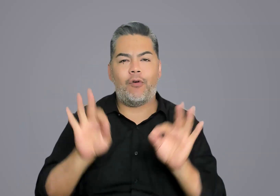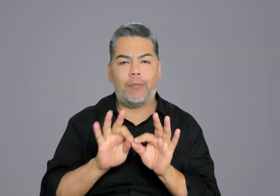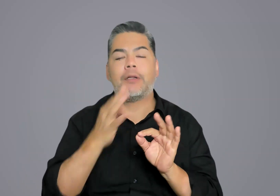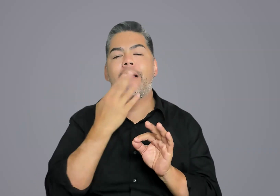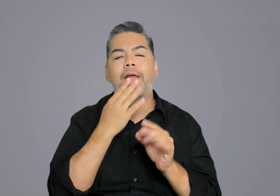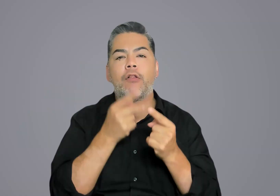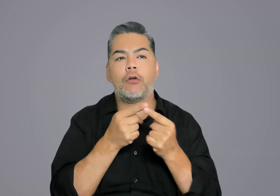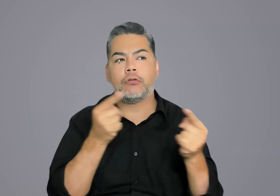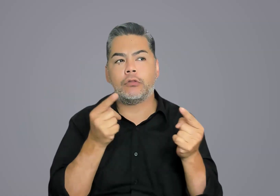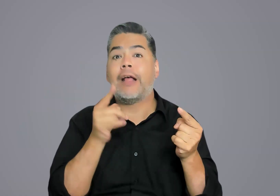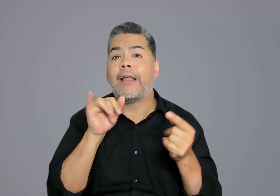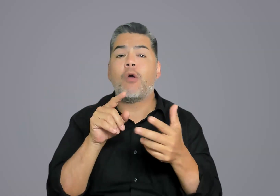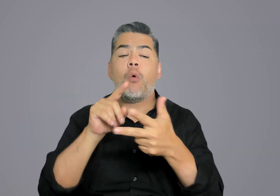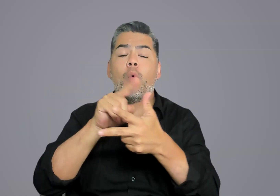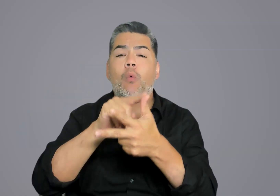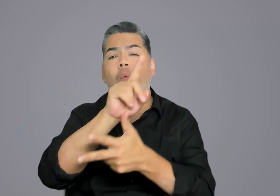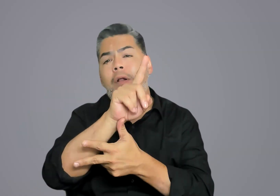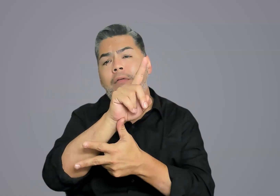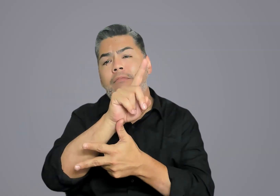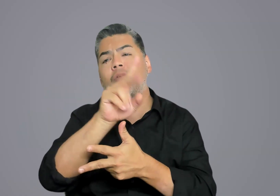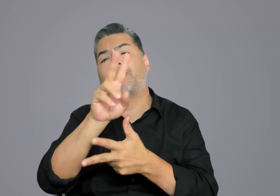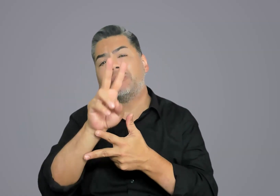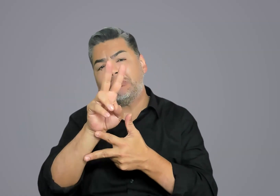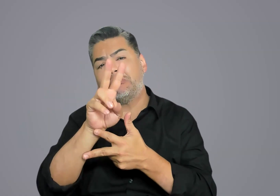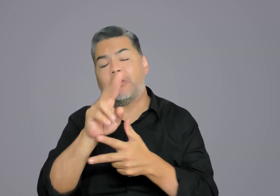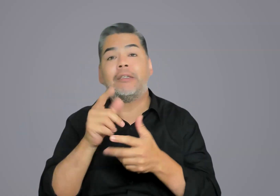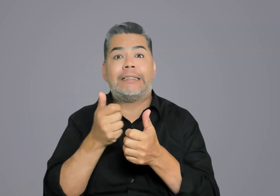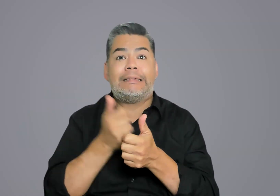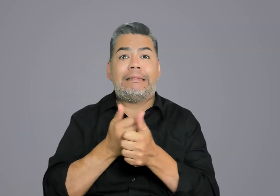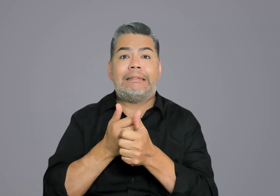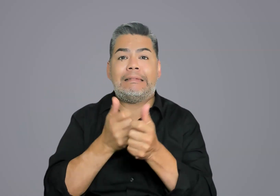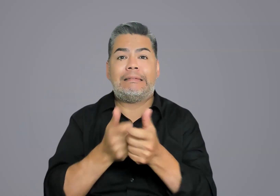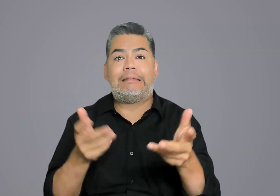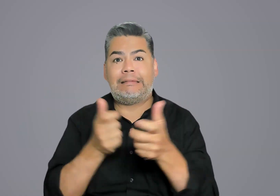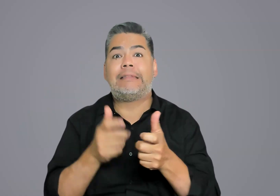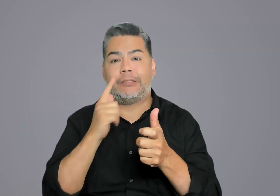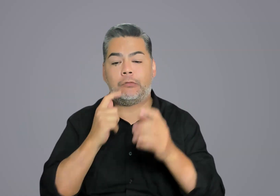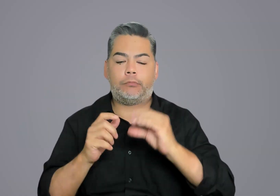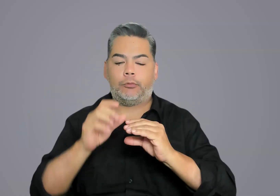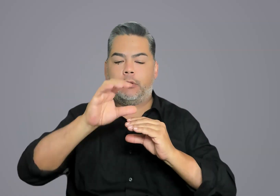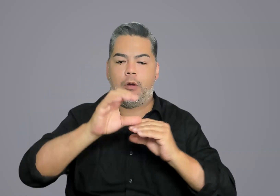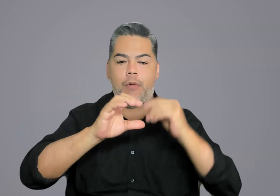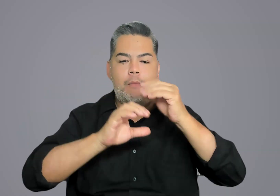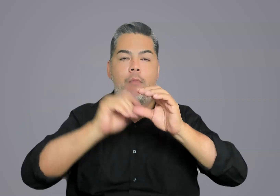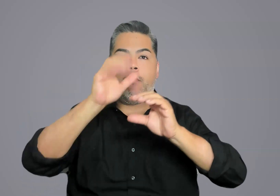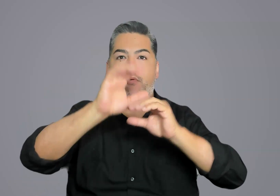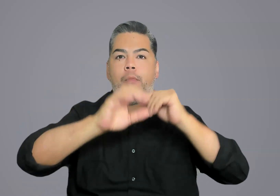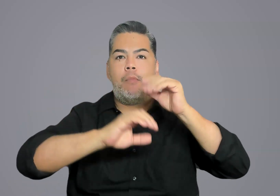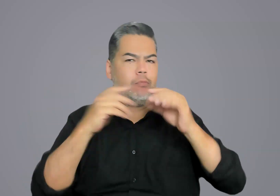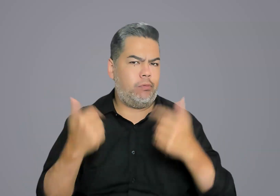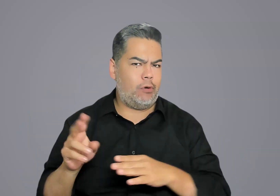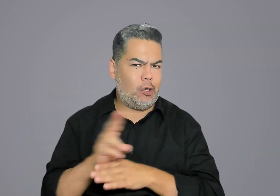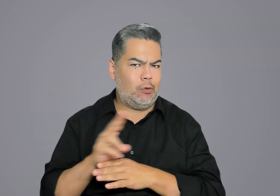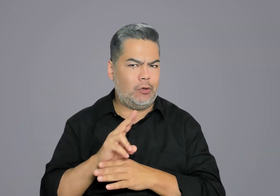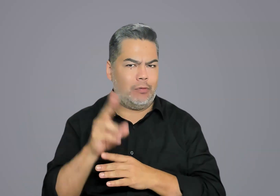contrast, and you fix 1 or 2 things with every release, over time these all really stack up. Your user experience will be much